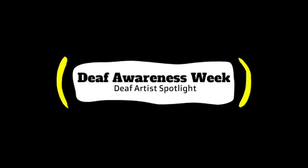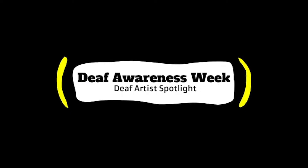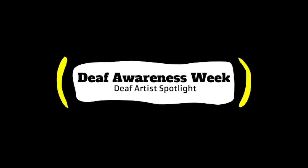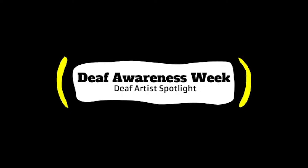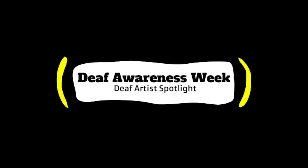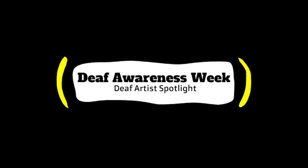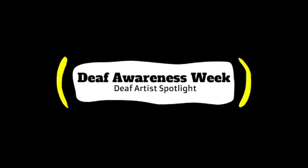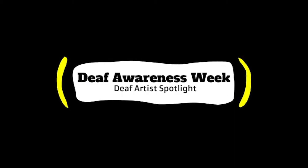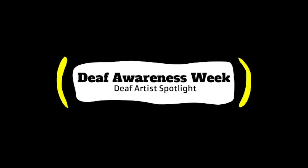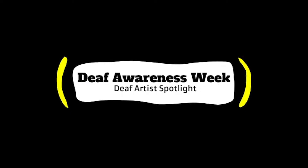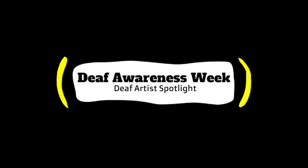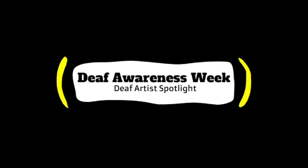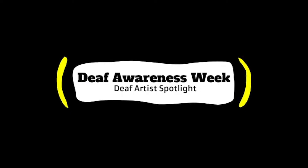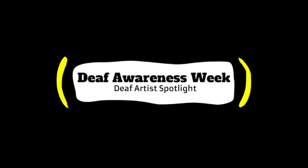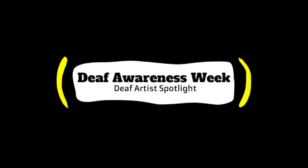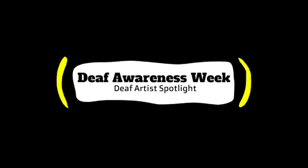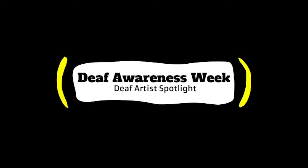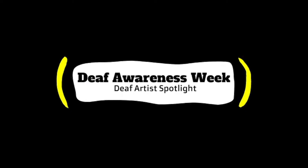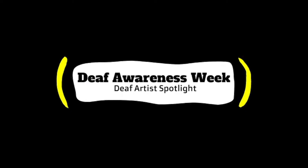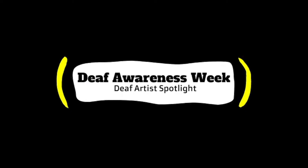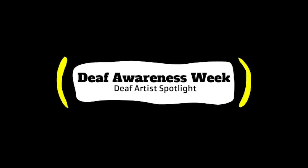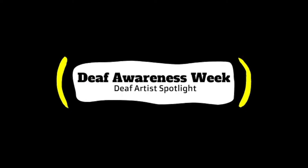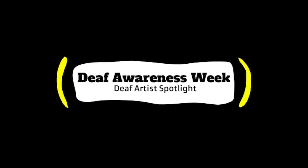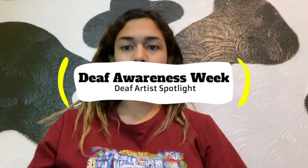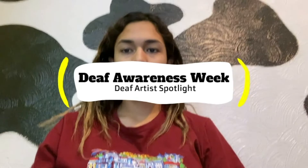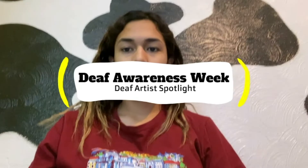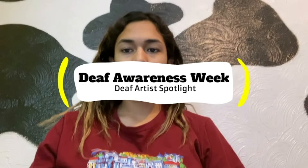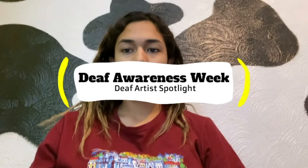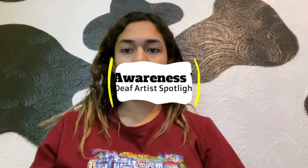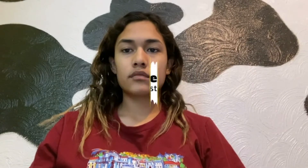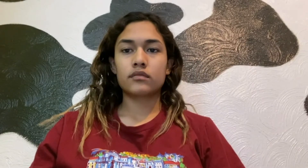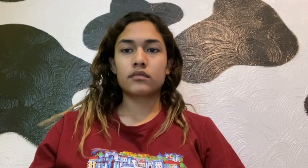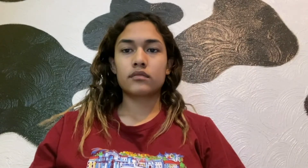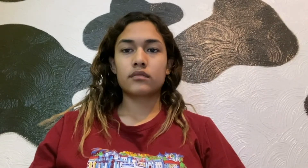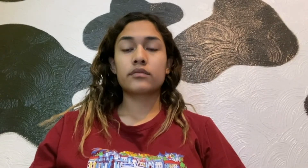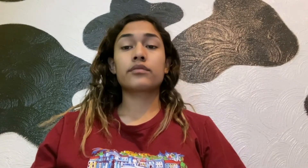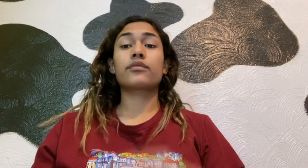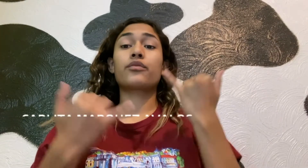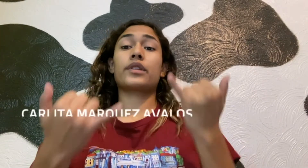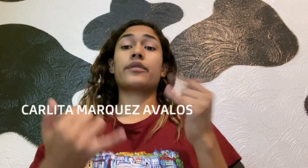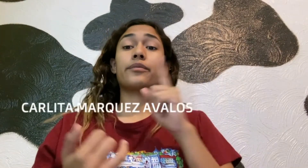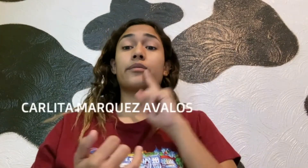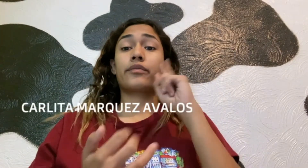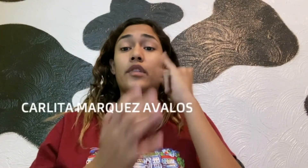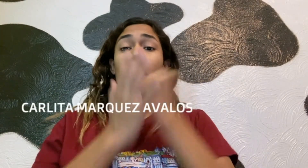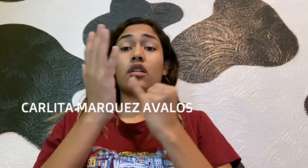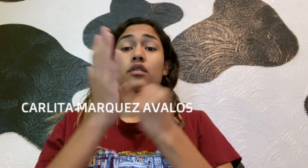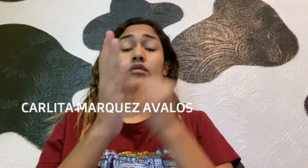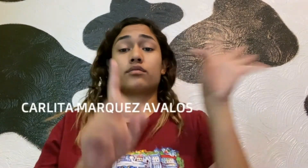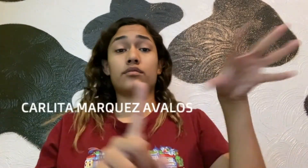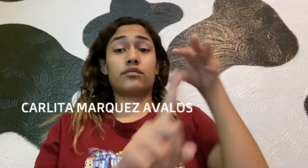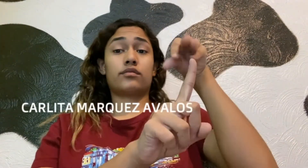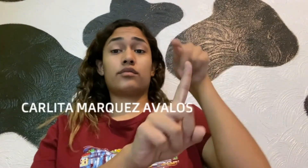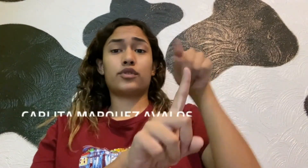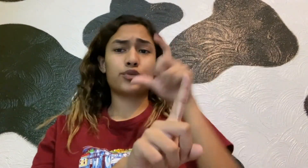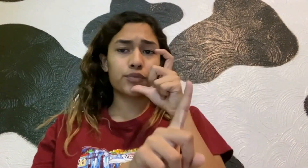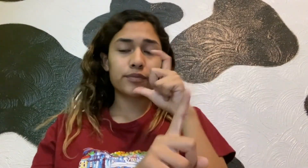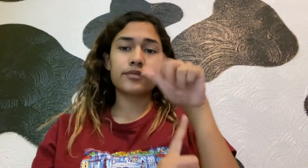Artist Spotlight. Fades into a video of a student. She begins to sign. Her name is Carlita Marquez Avalos. Today's Deaf Artist Spotlight